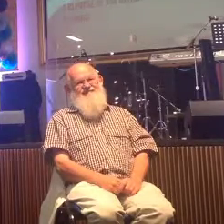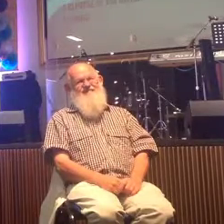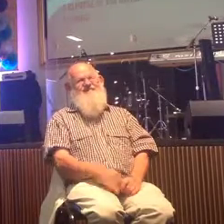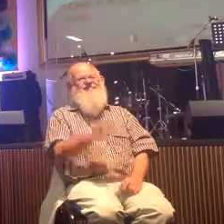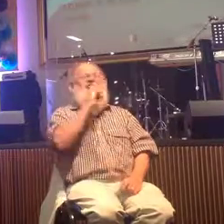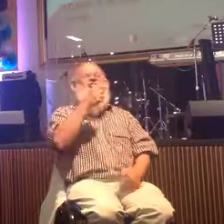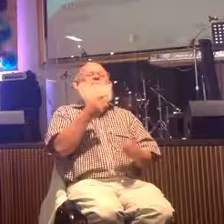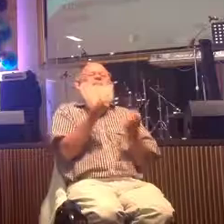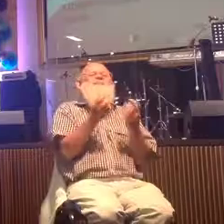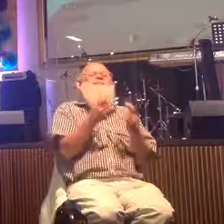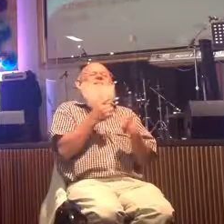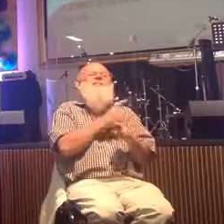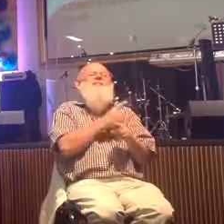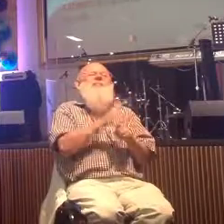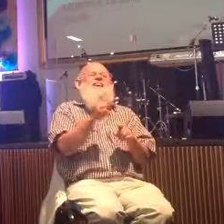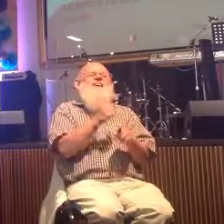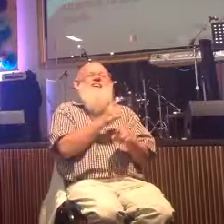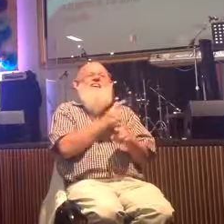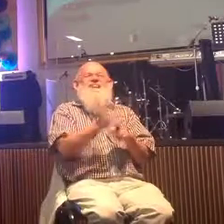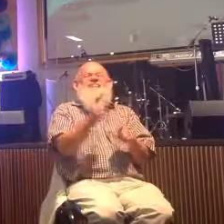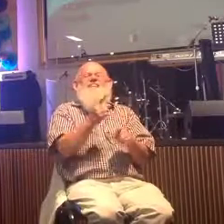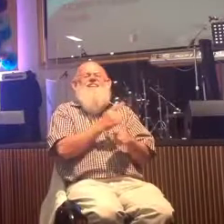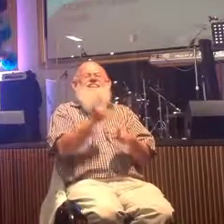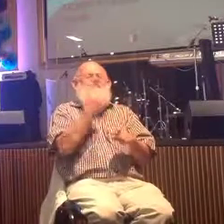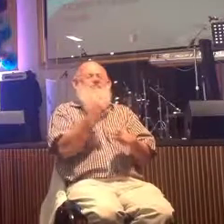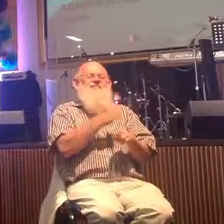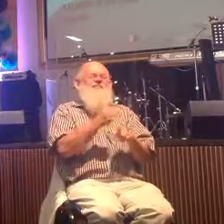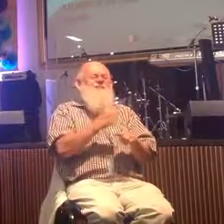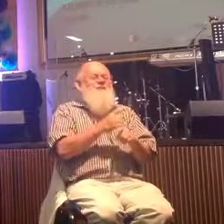Please don't go. Not yet. I've only got 2 hours left.